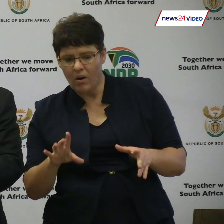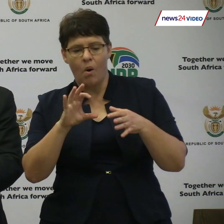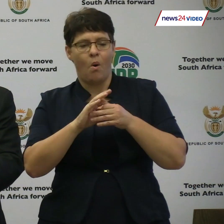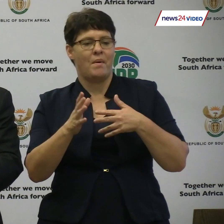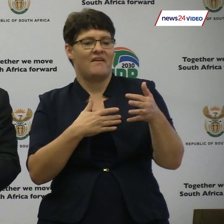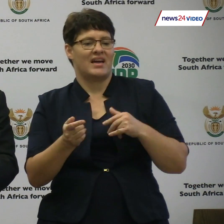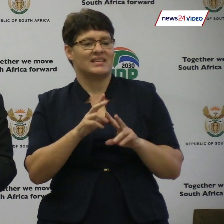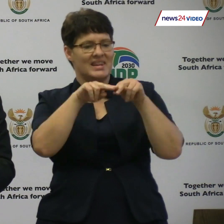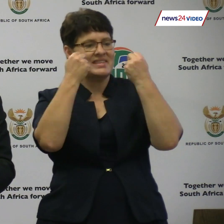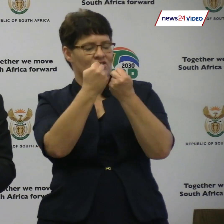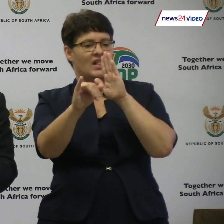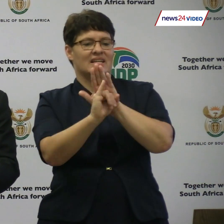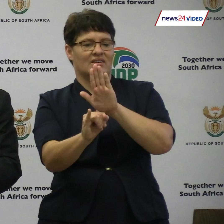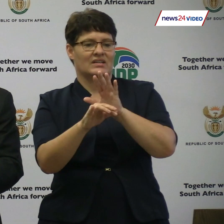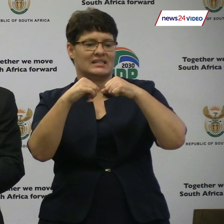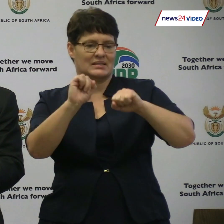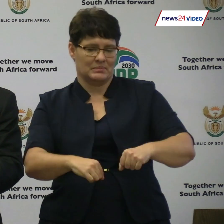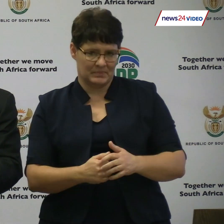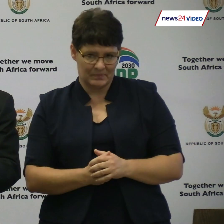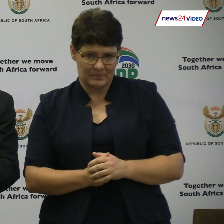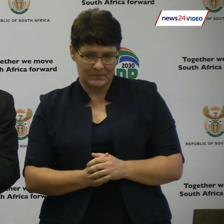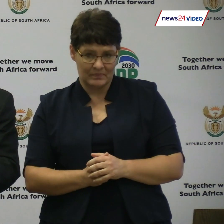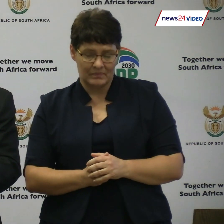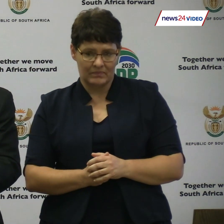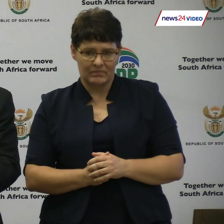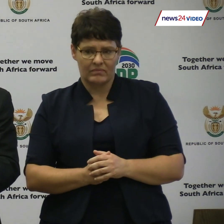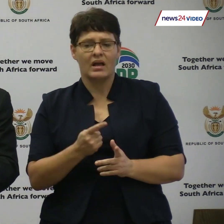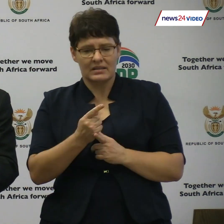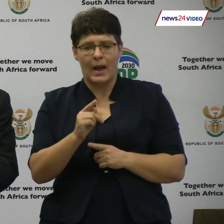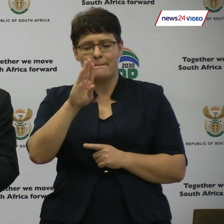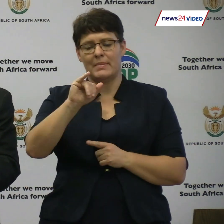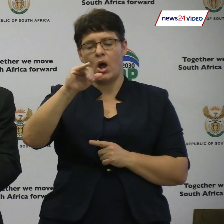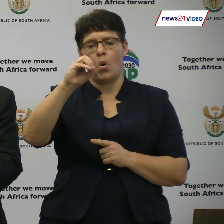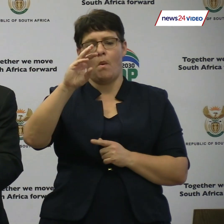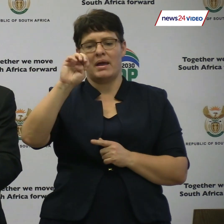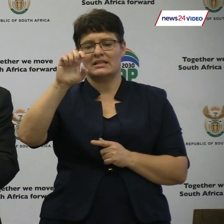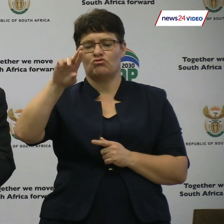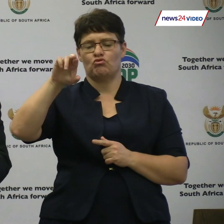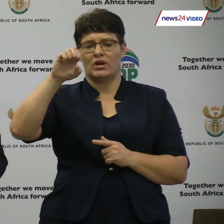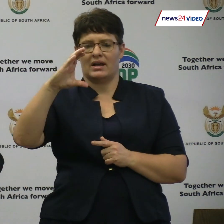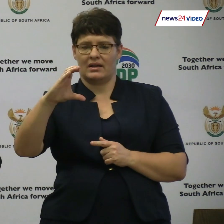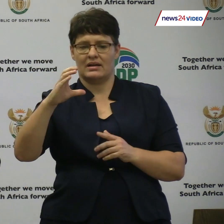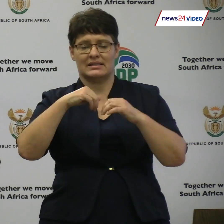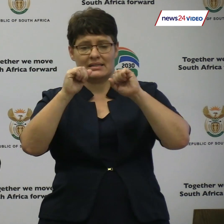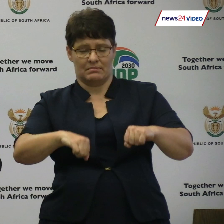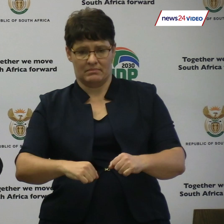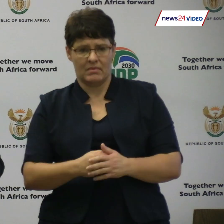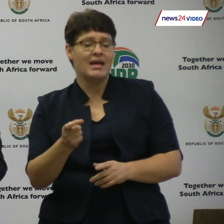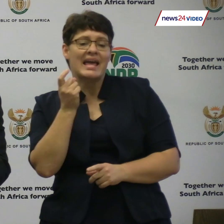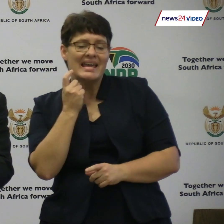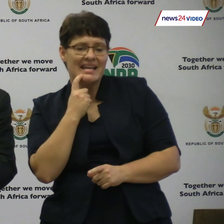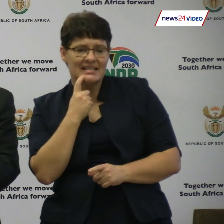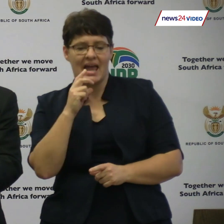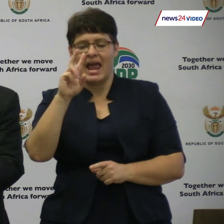Home Affairs National Identification System, which is a biometric system. And we can also easily check them against